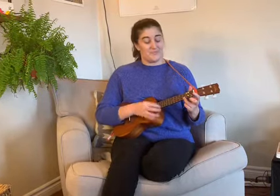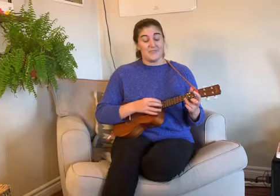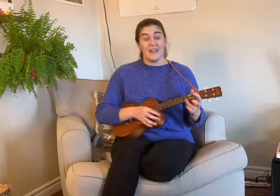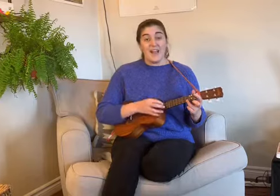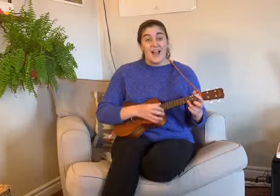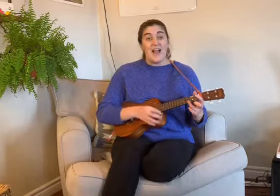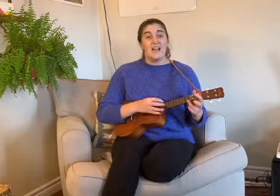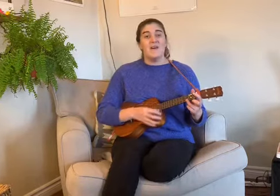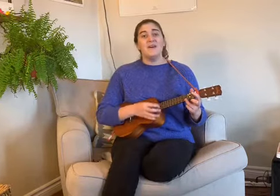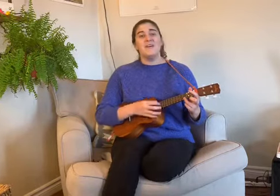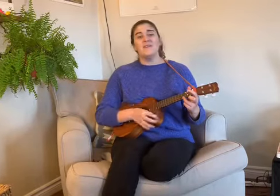Hello,